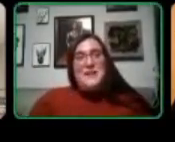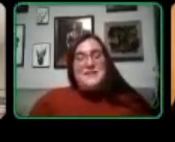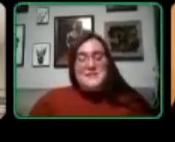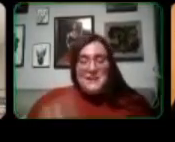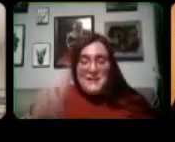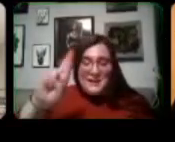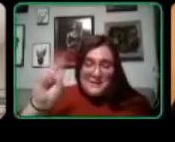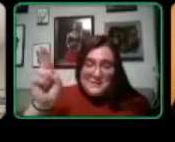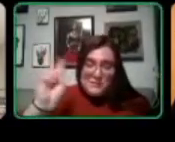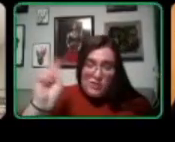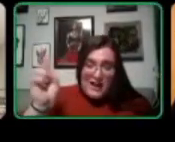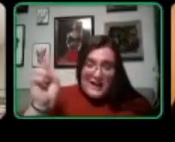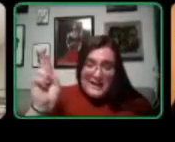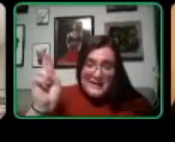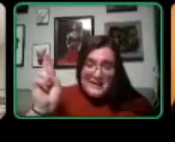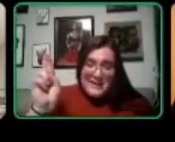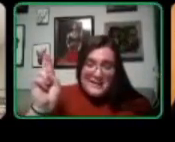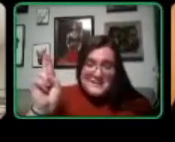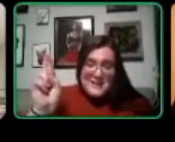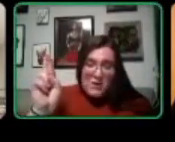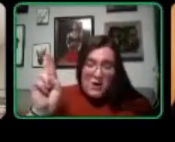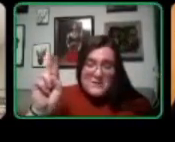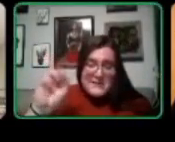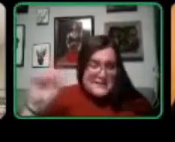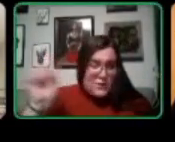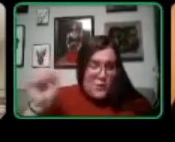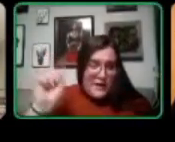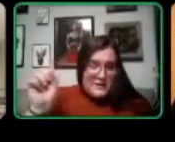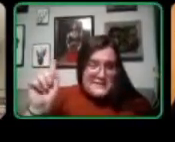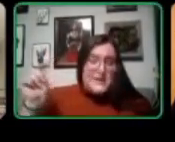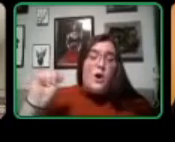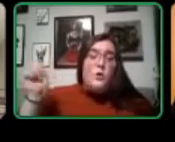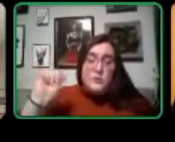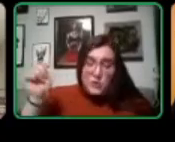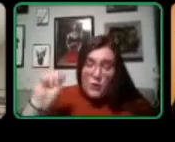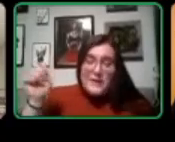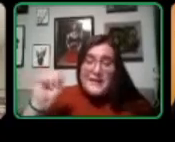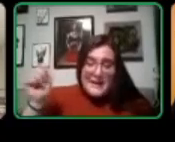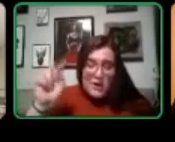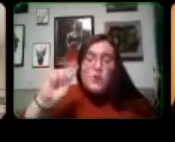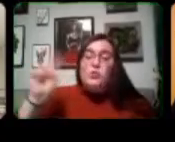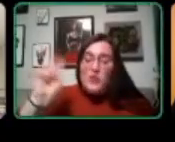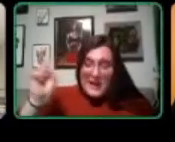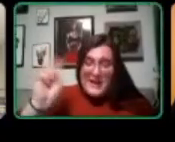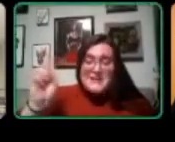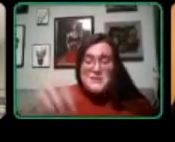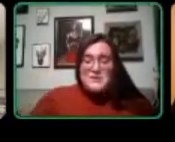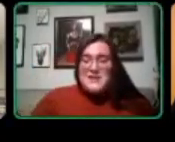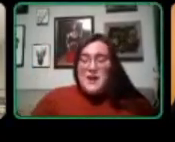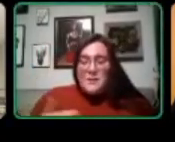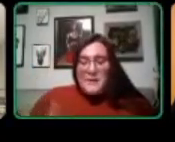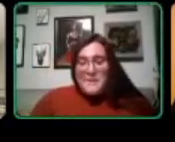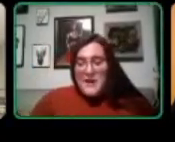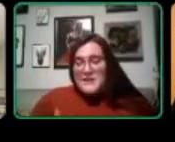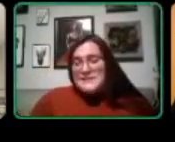parents named him Ryan because they were always asking, "Where is he?" "Oh, the toilet." Ryan. So he's like, "My parents named